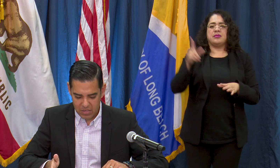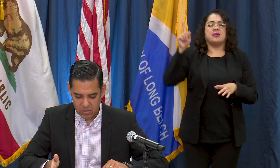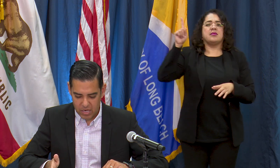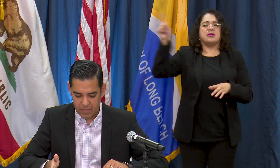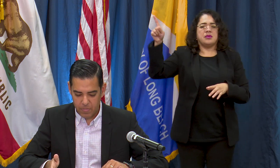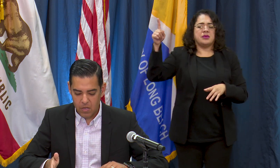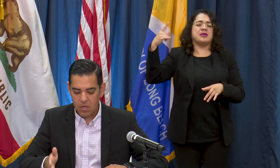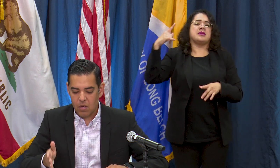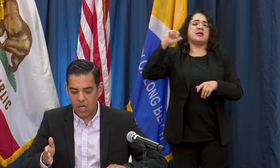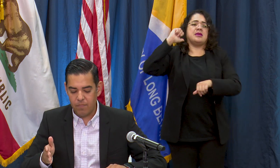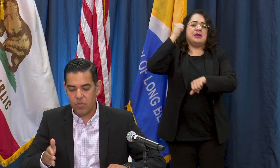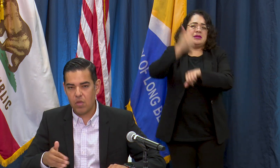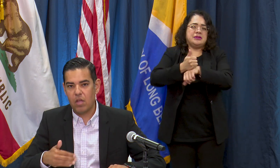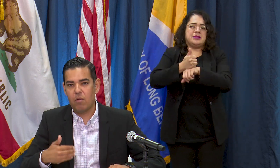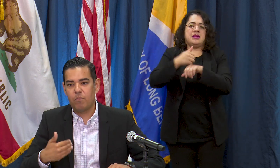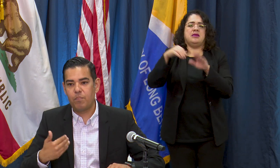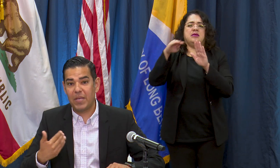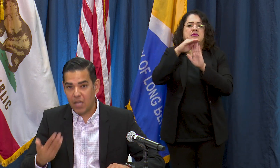order baseline